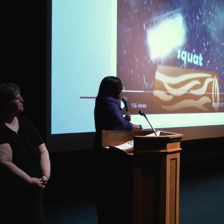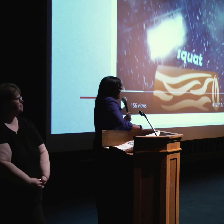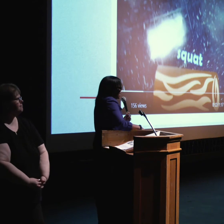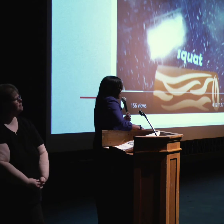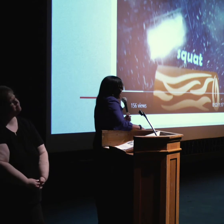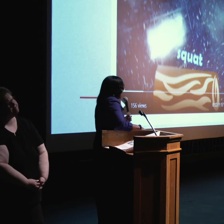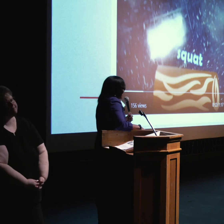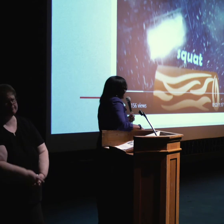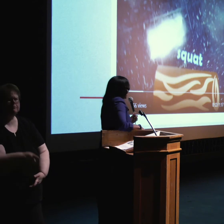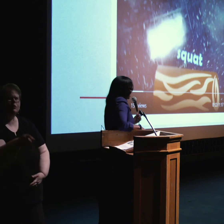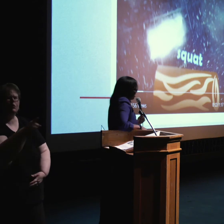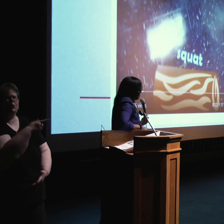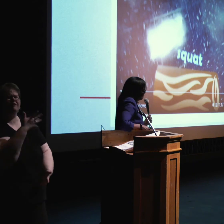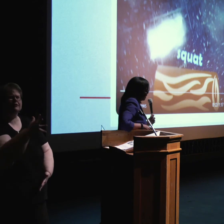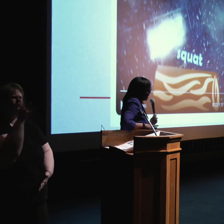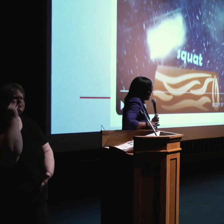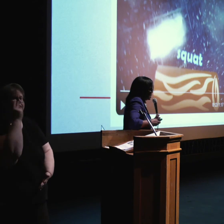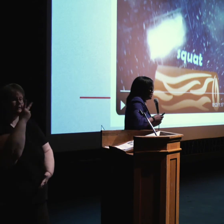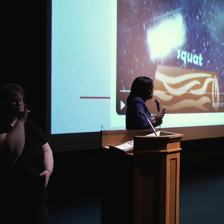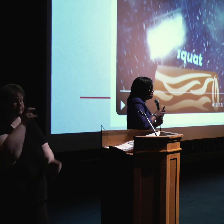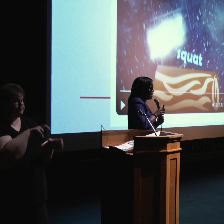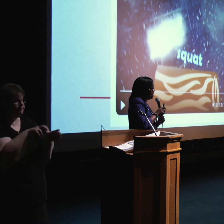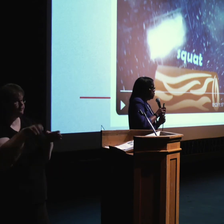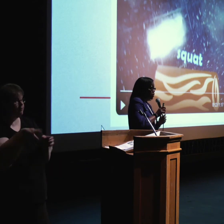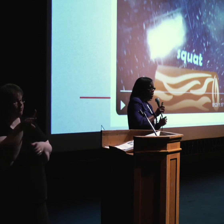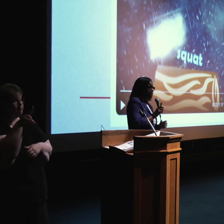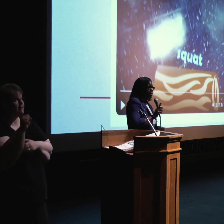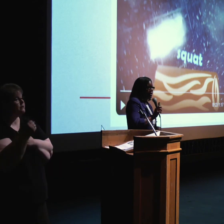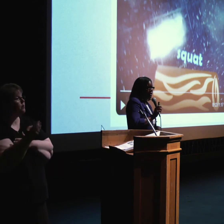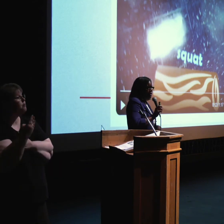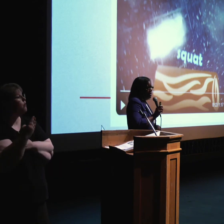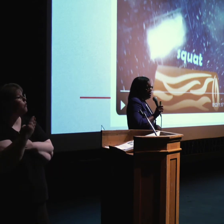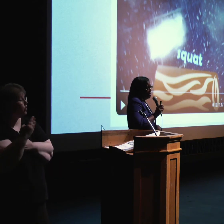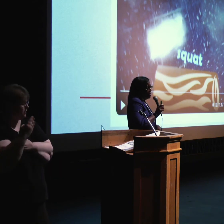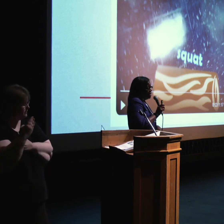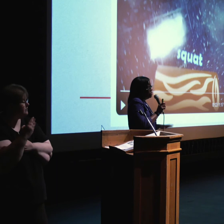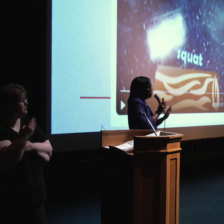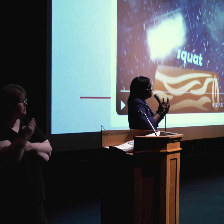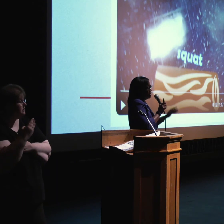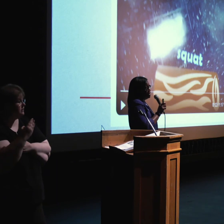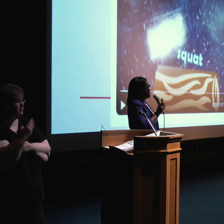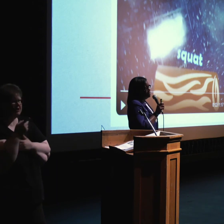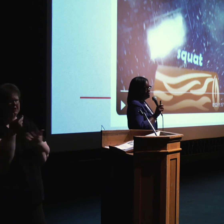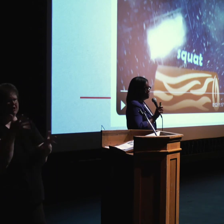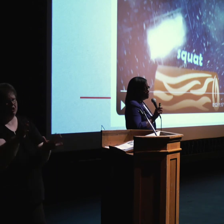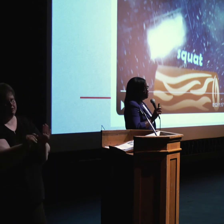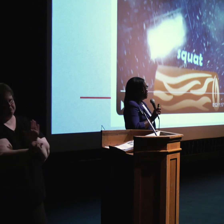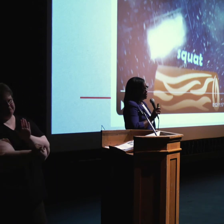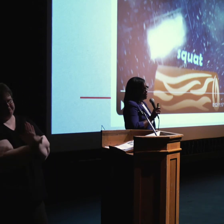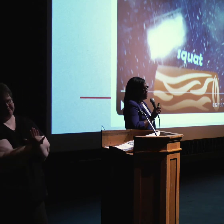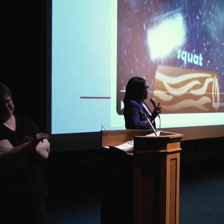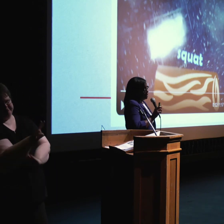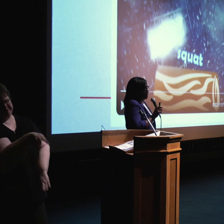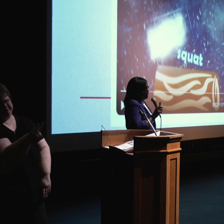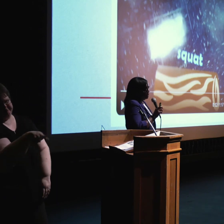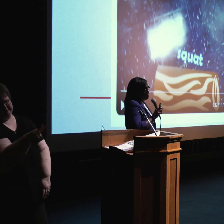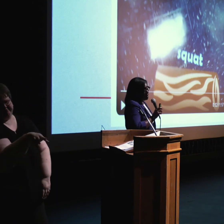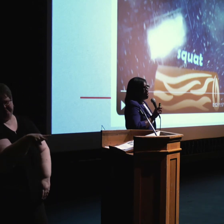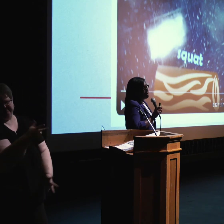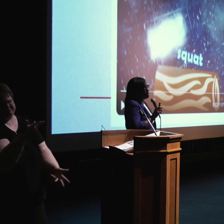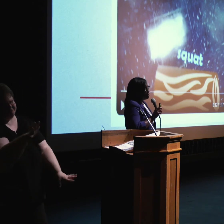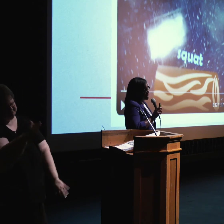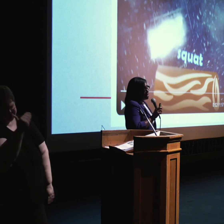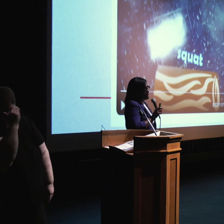Do you ever see kids get off the bus in the morning? And you already know.